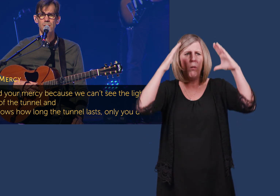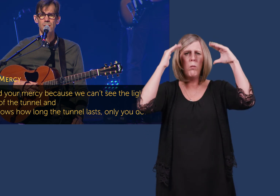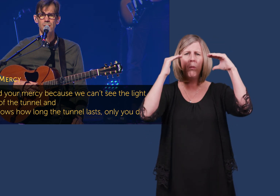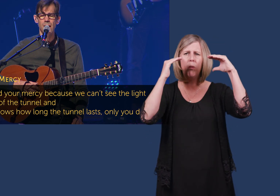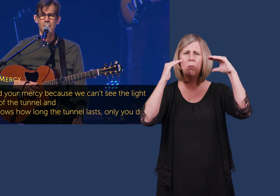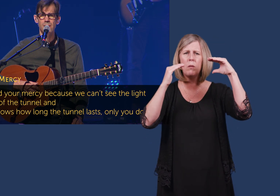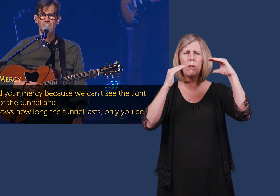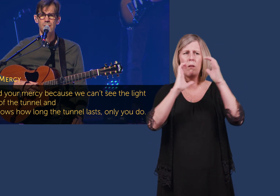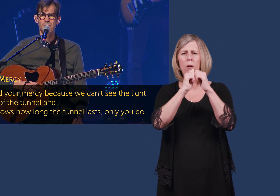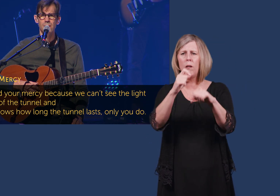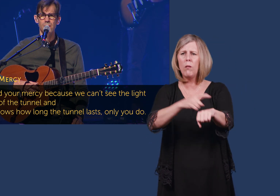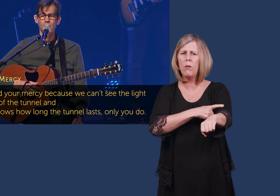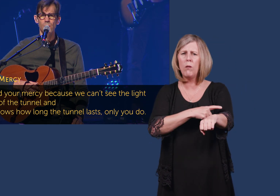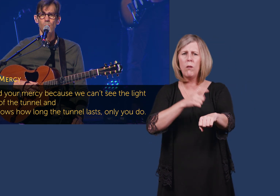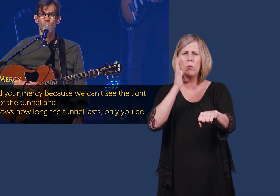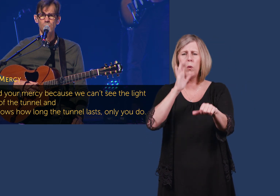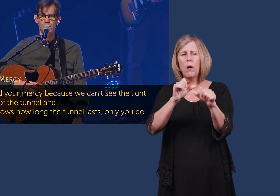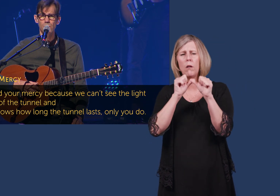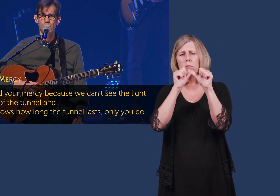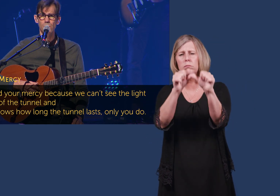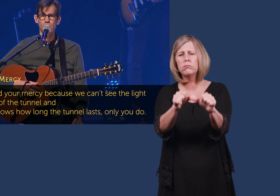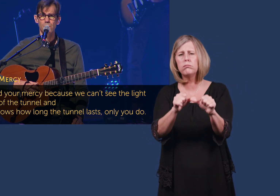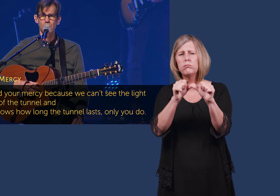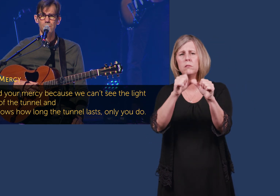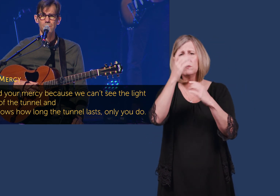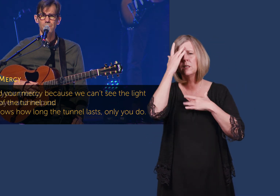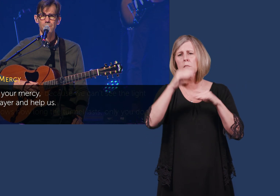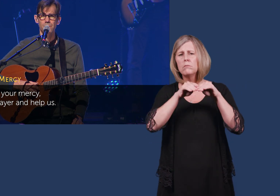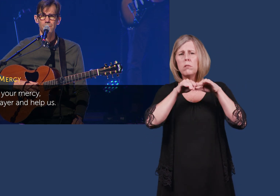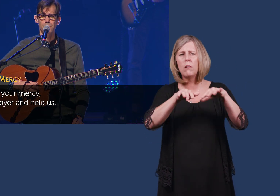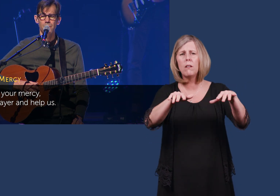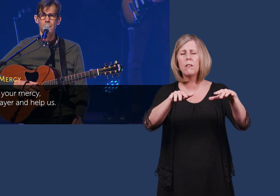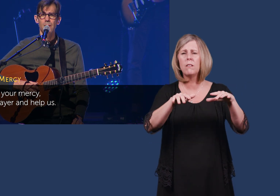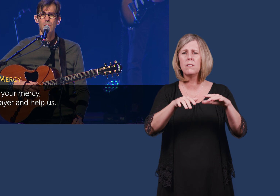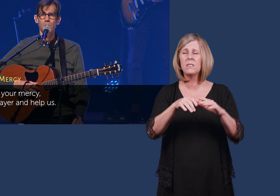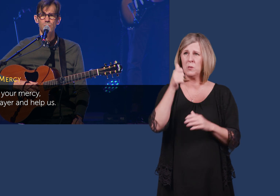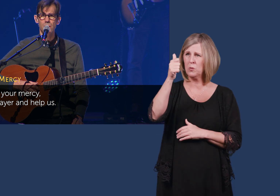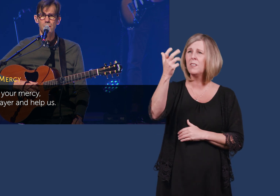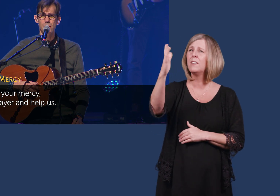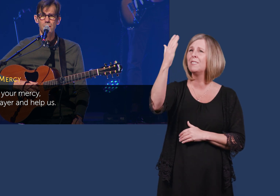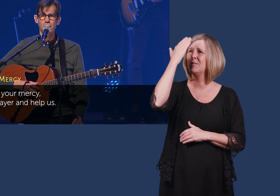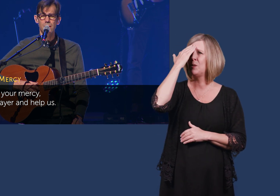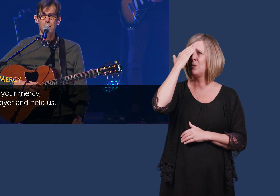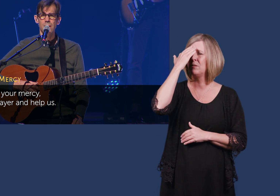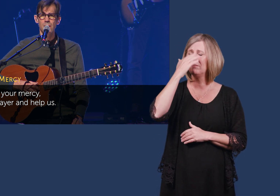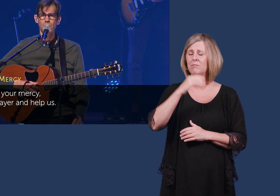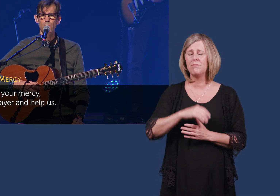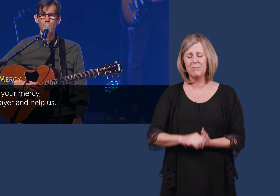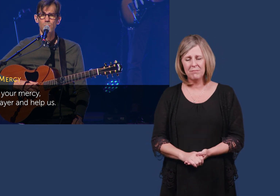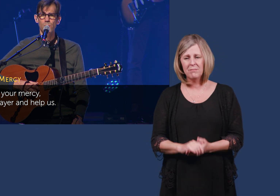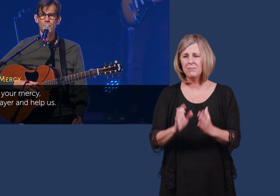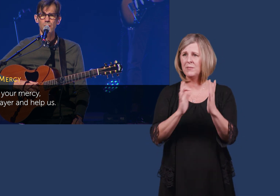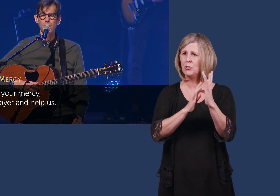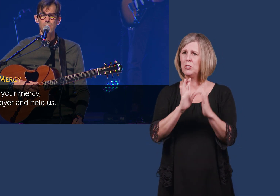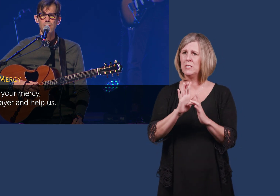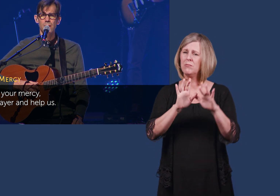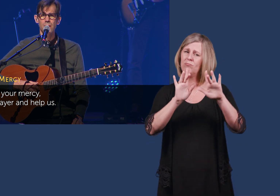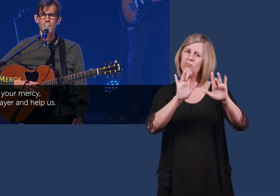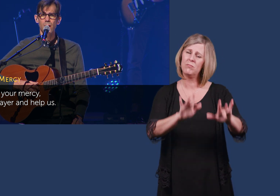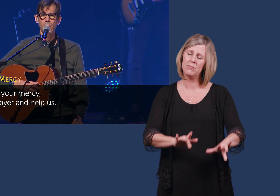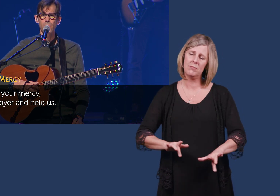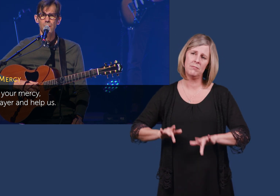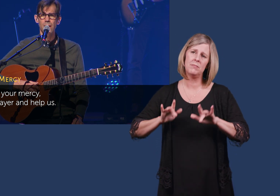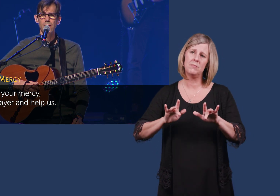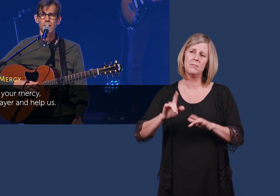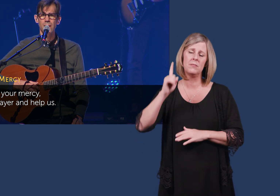how long the tunnel lasts. Only you do. Jesus, in your mercy,